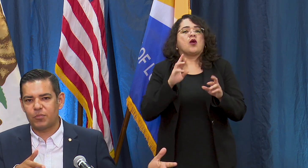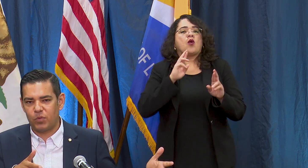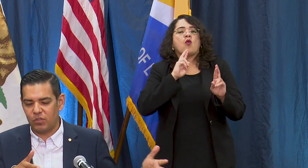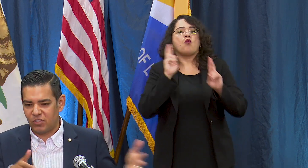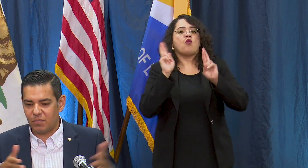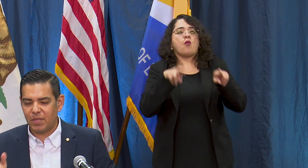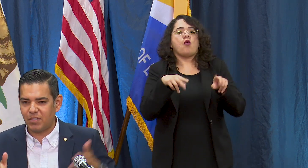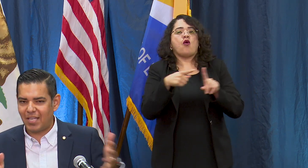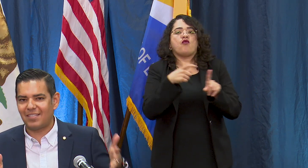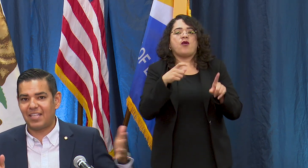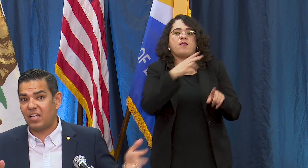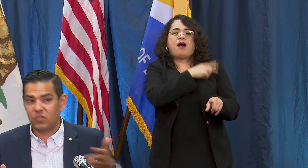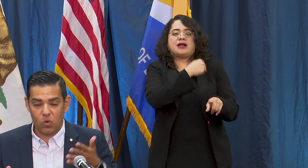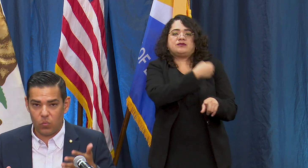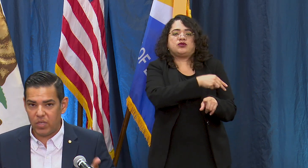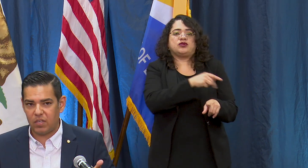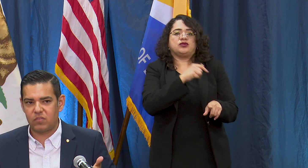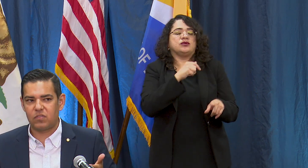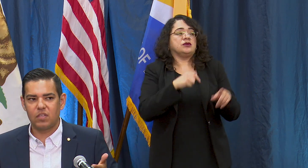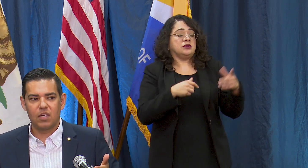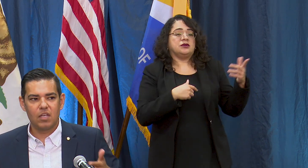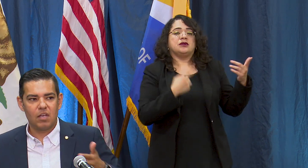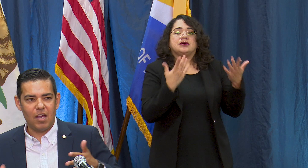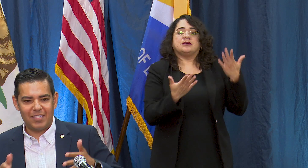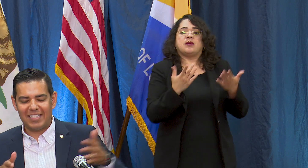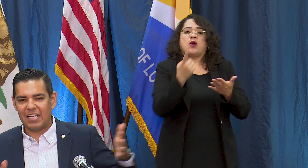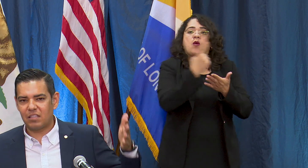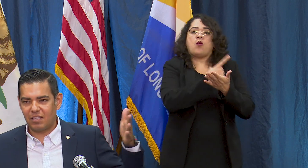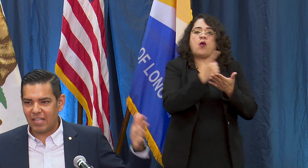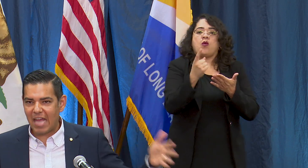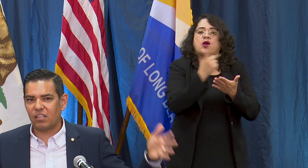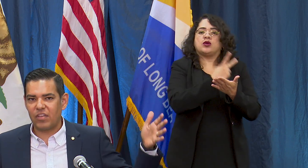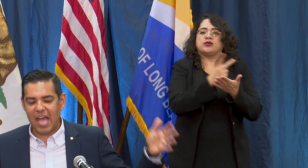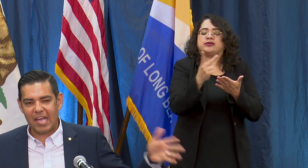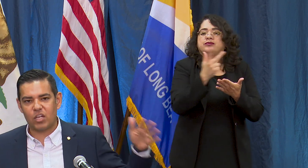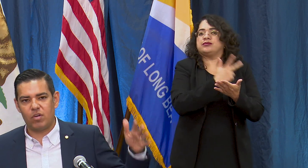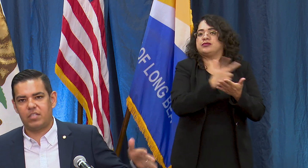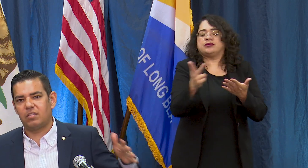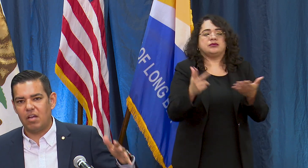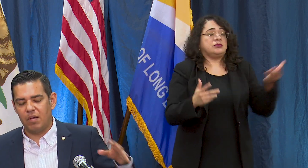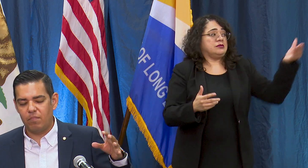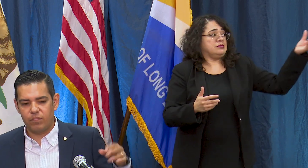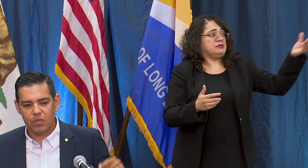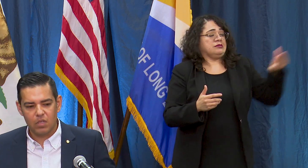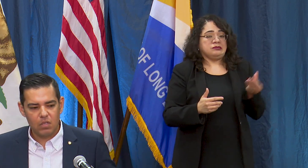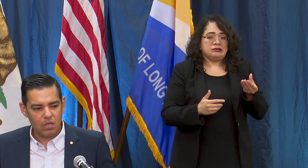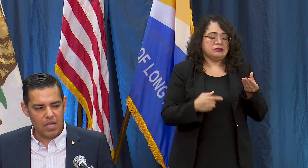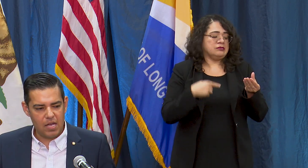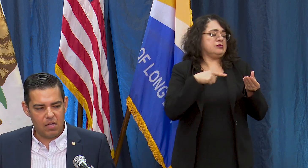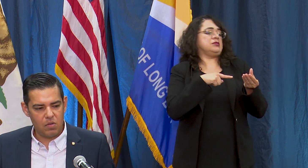from the hospitals. And sometimes it takes days or weeks to get exactly the accurate